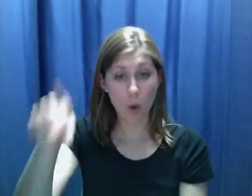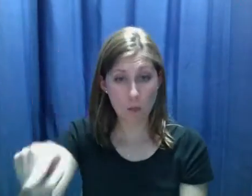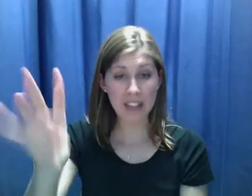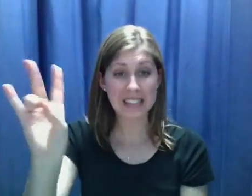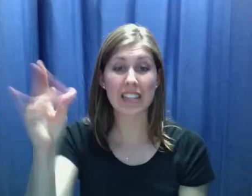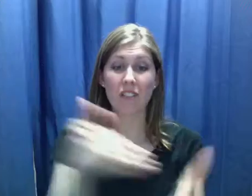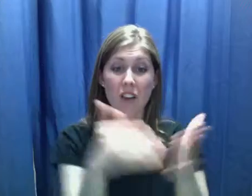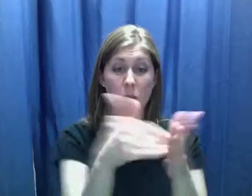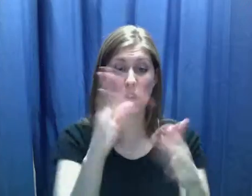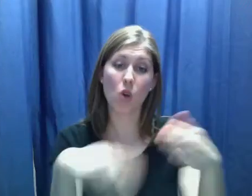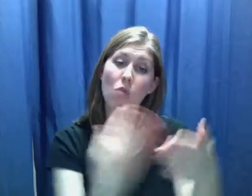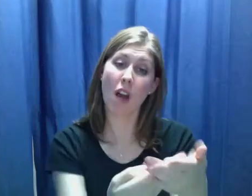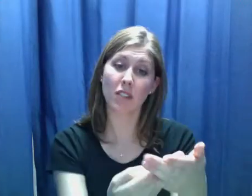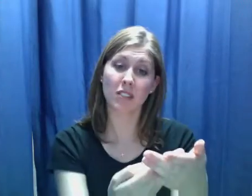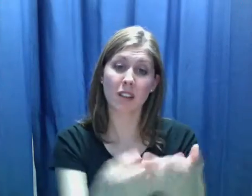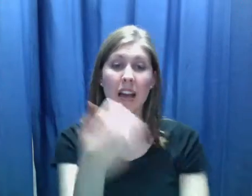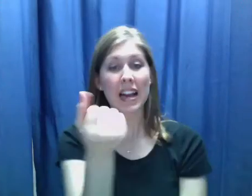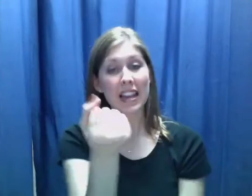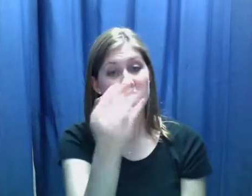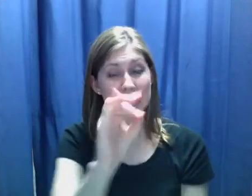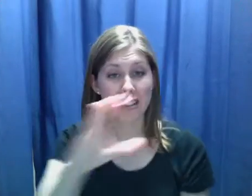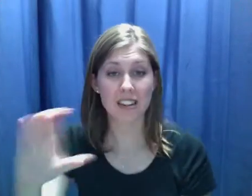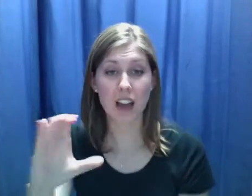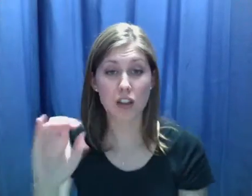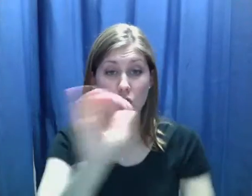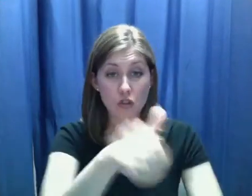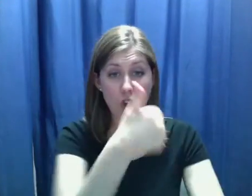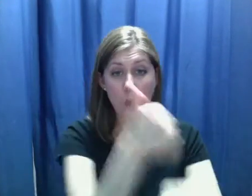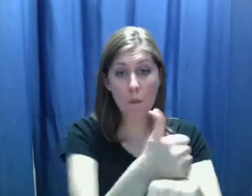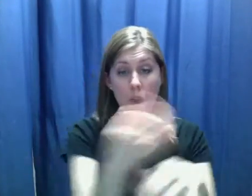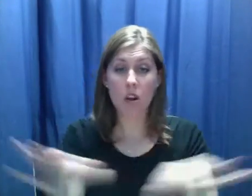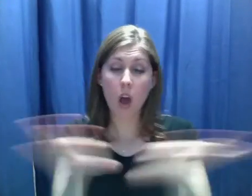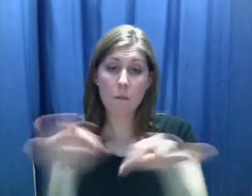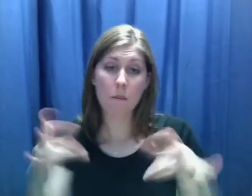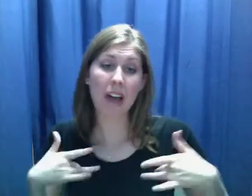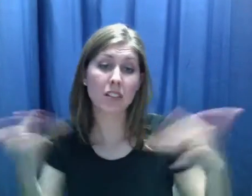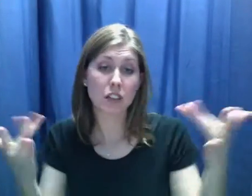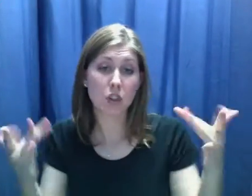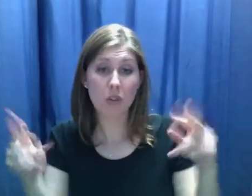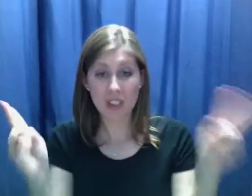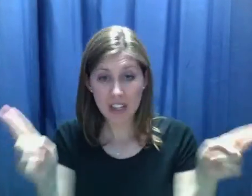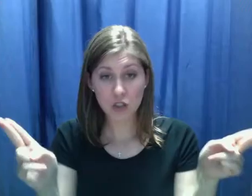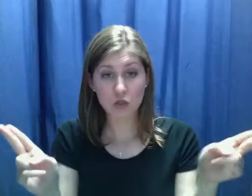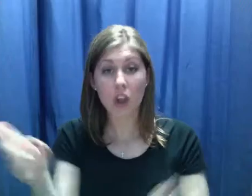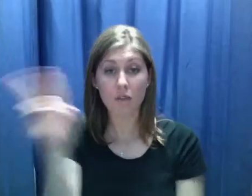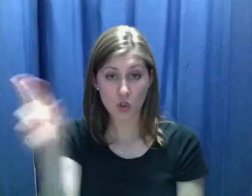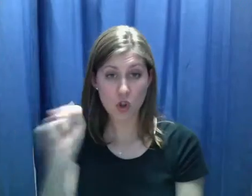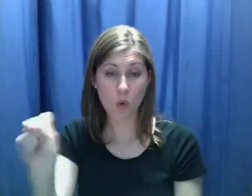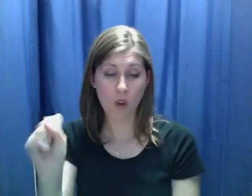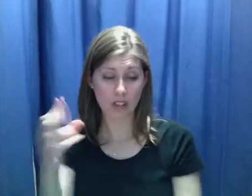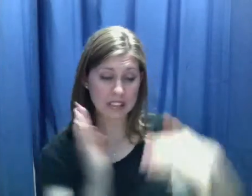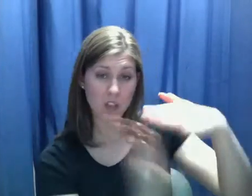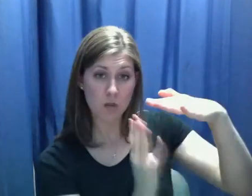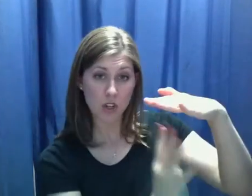The 1800s marked a milestone in the history of U.S. immigration. For the first time, more than 1